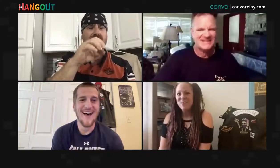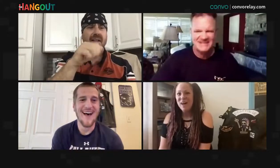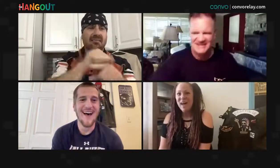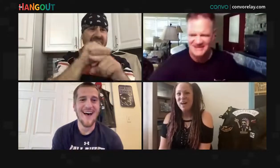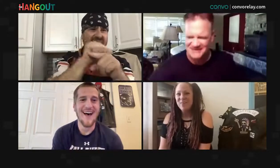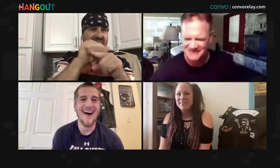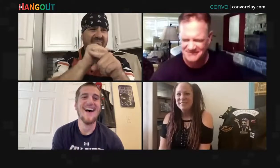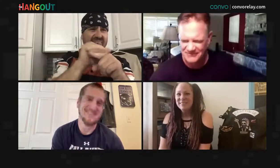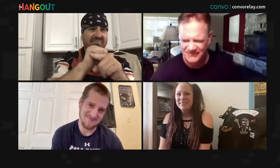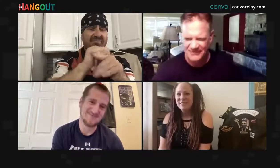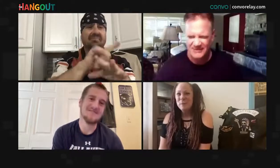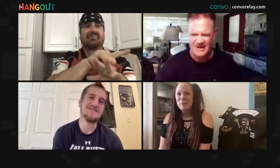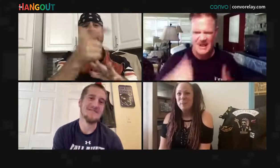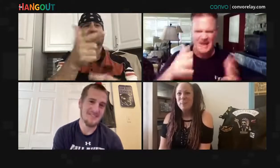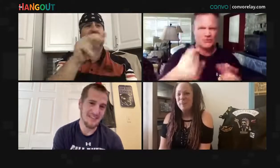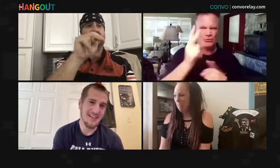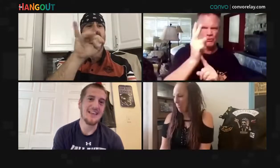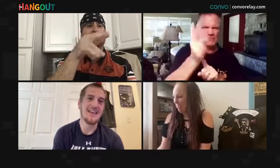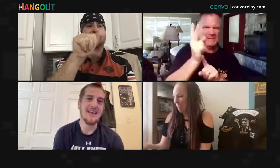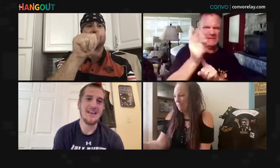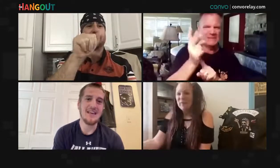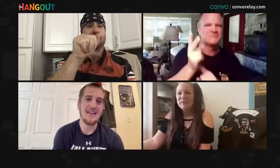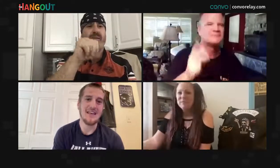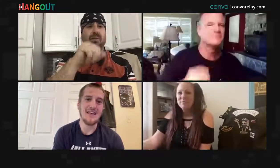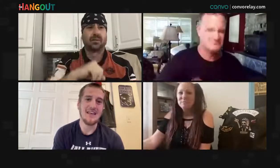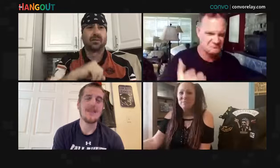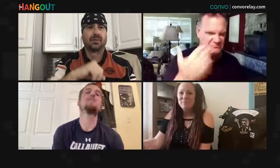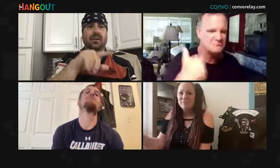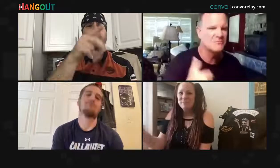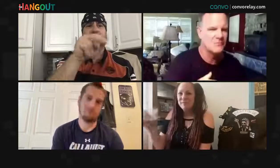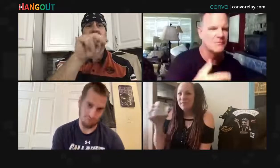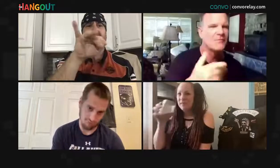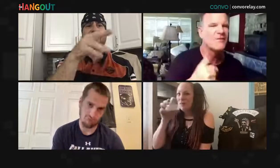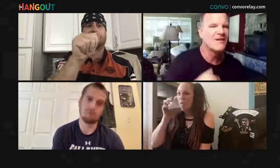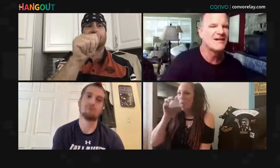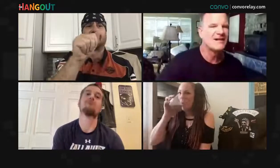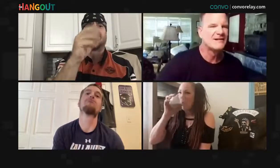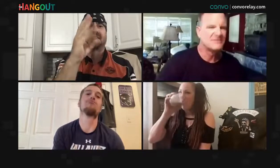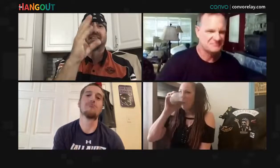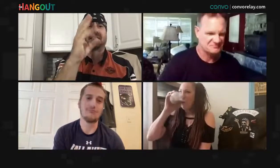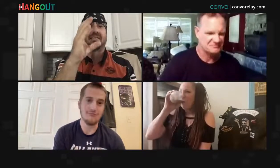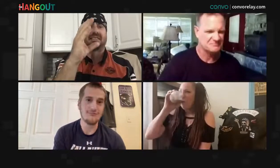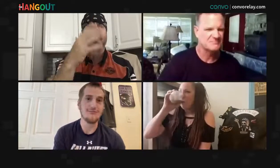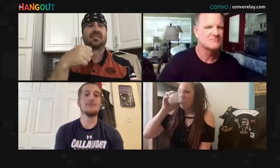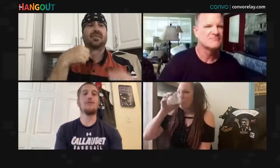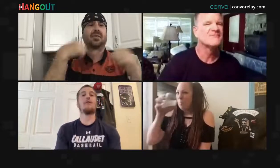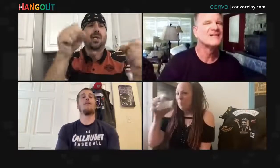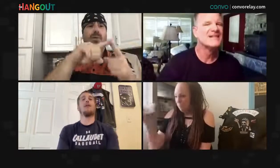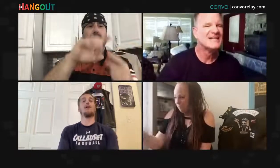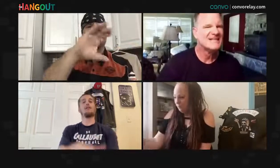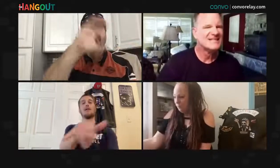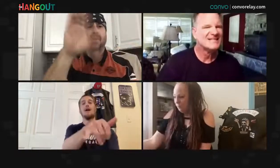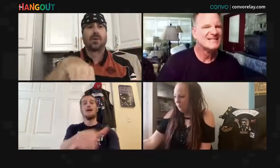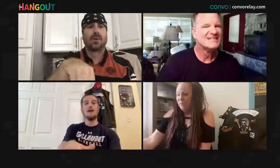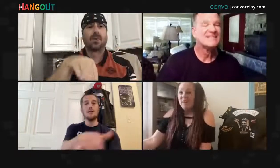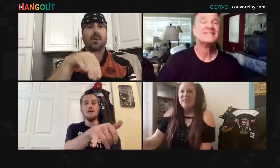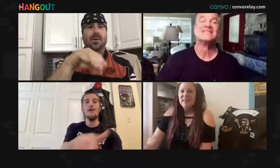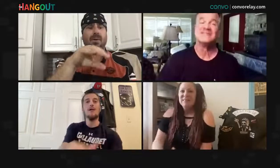1994. I had an old bike that I trained on, and then I got my Omaha, and then a Ninja 65. I rode